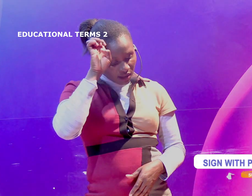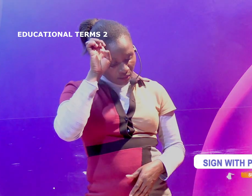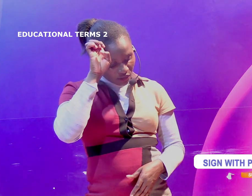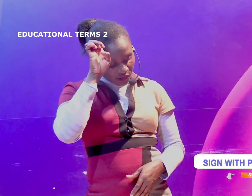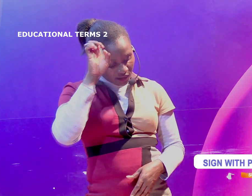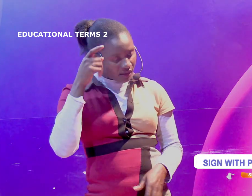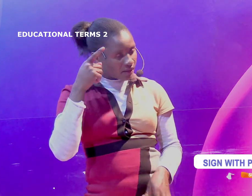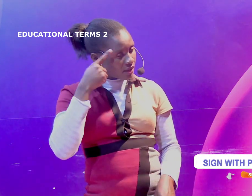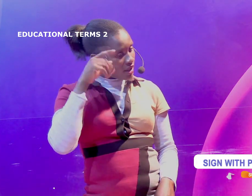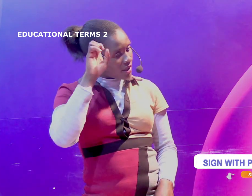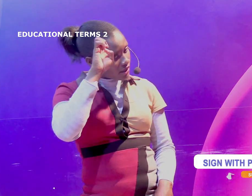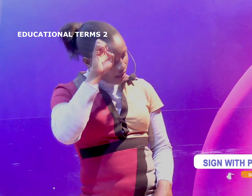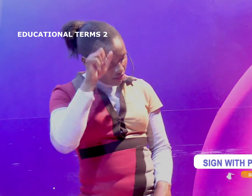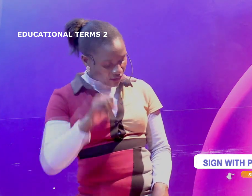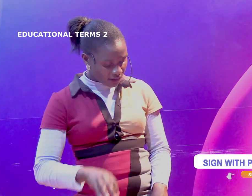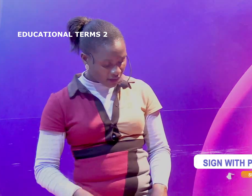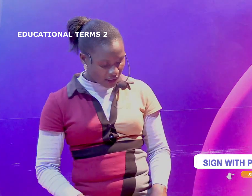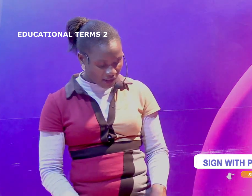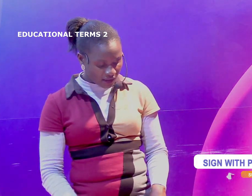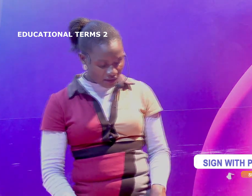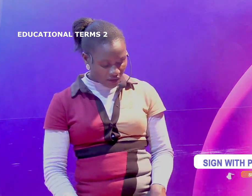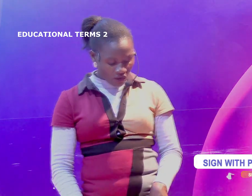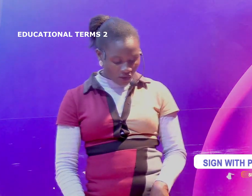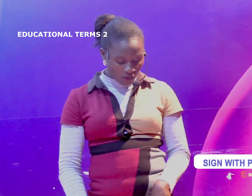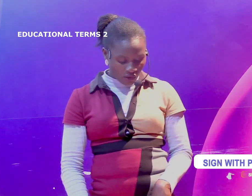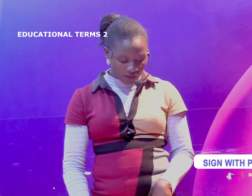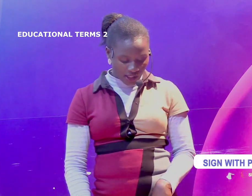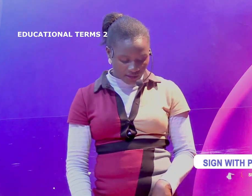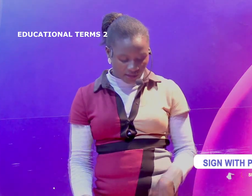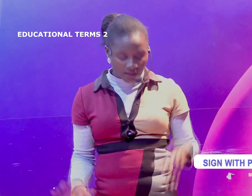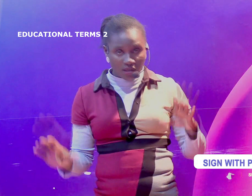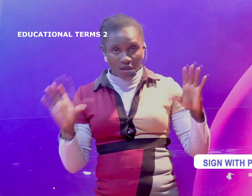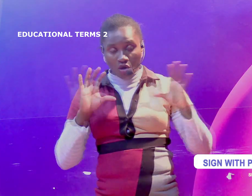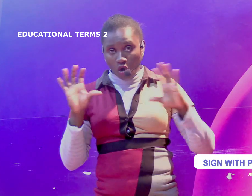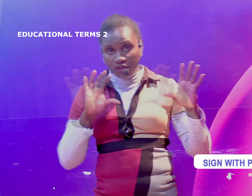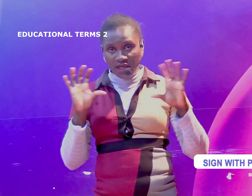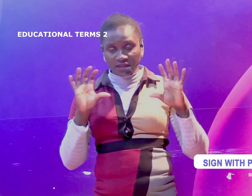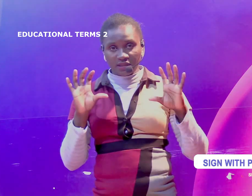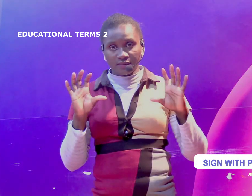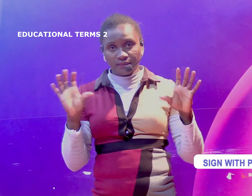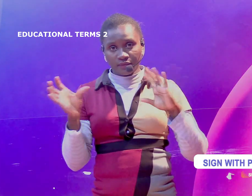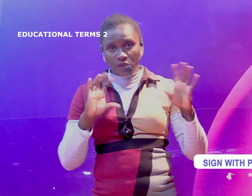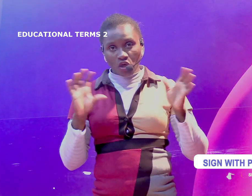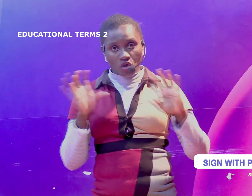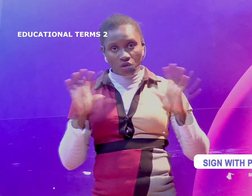suppose, suppose. And then conduct, conduct,